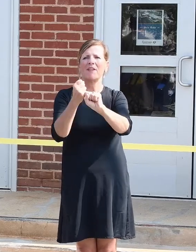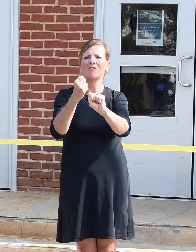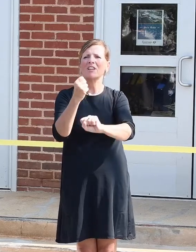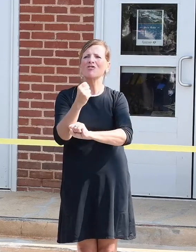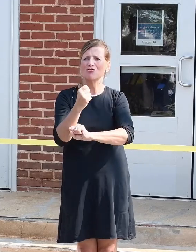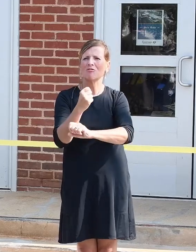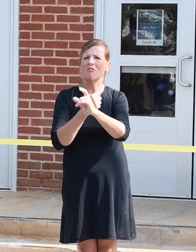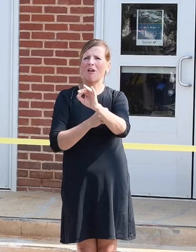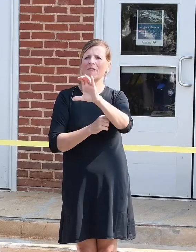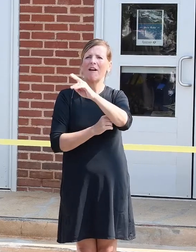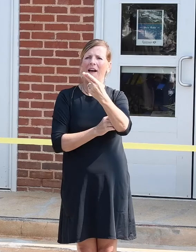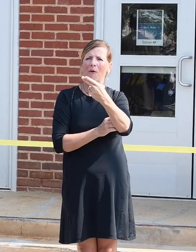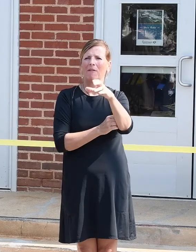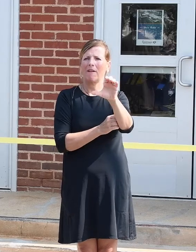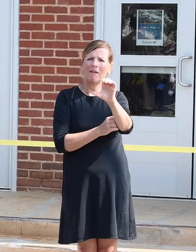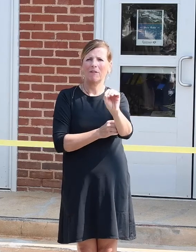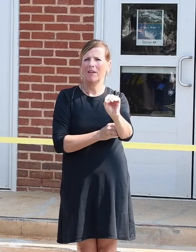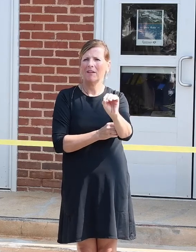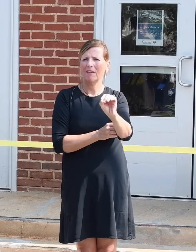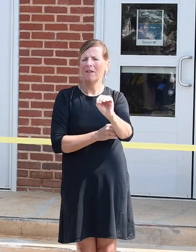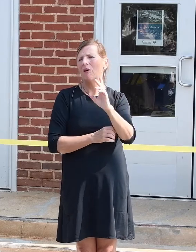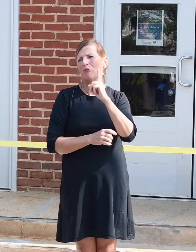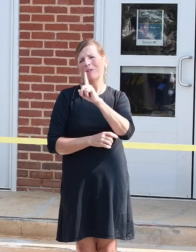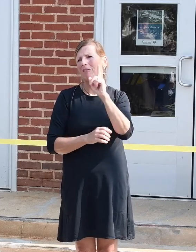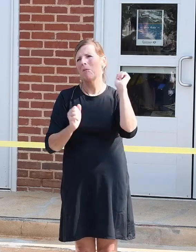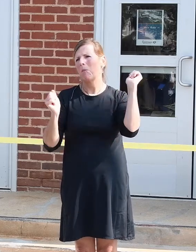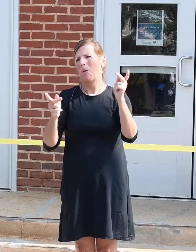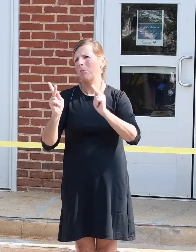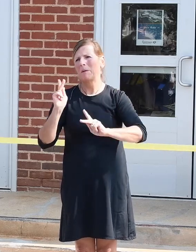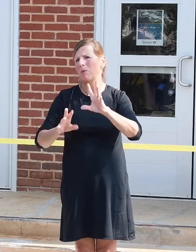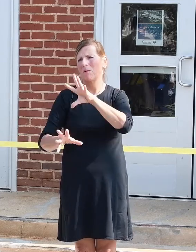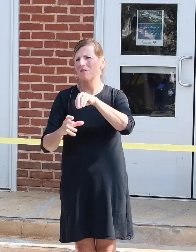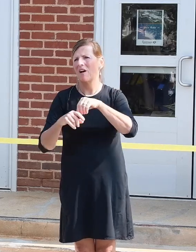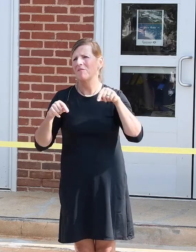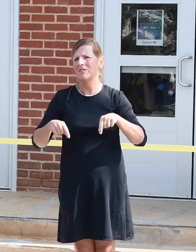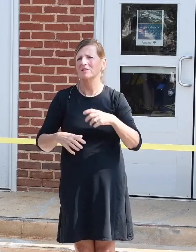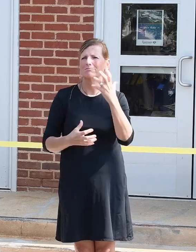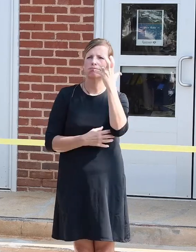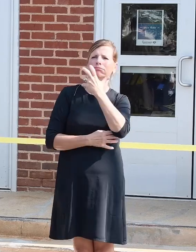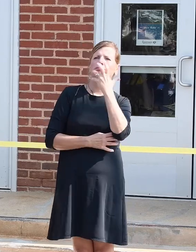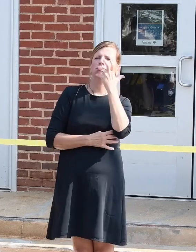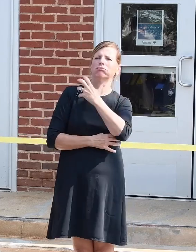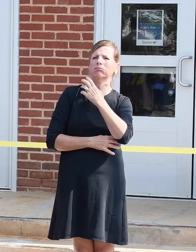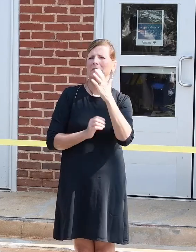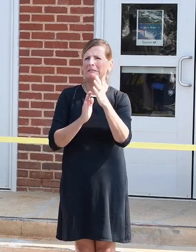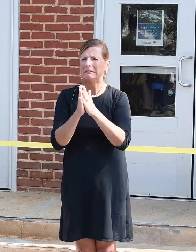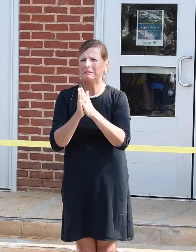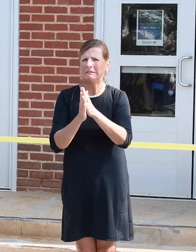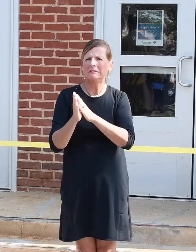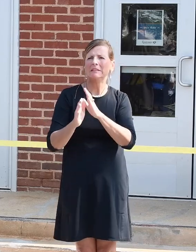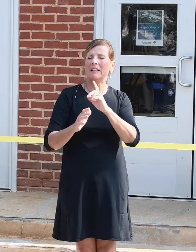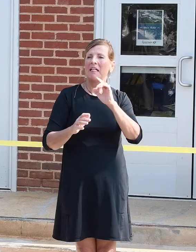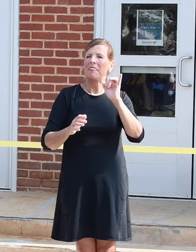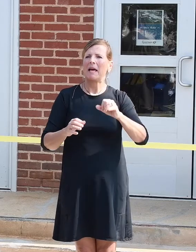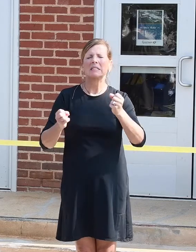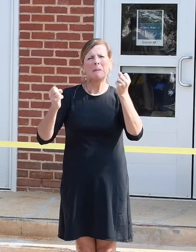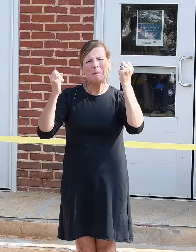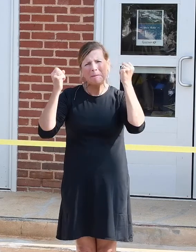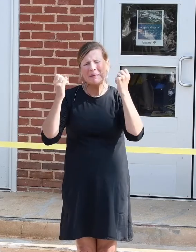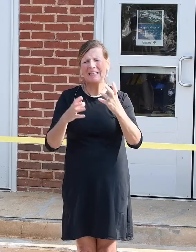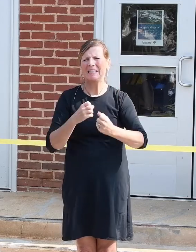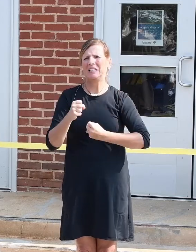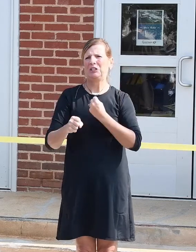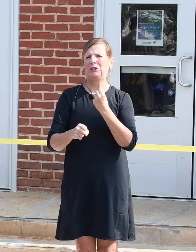County, really everybody who's been part of this incredible initiative, which is the culmination of many years